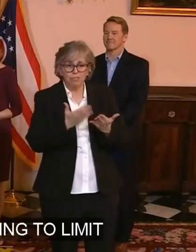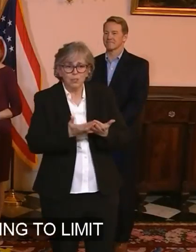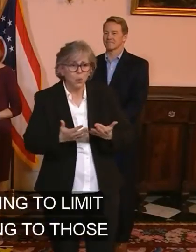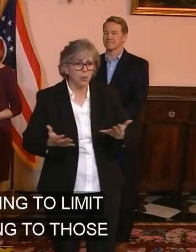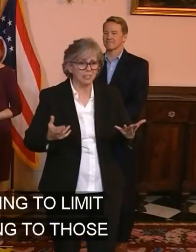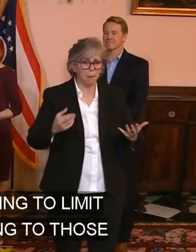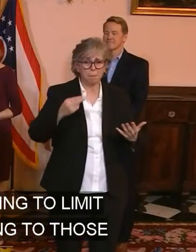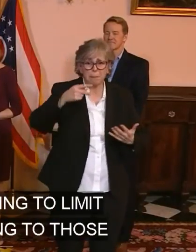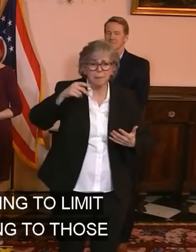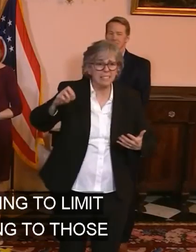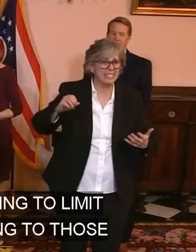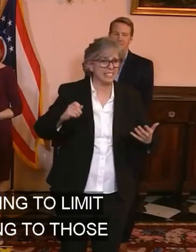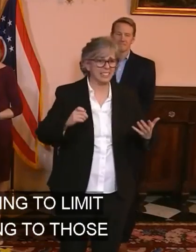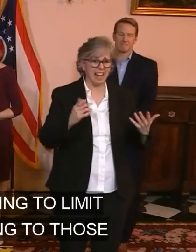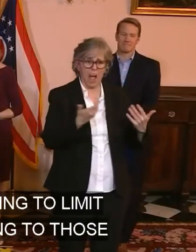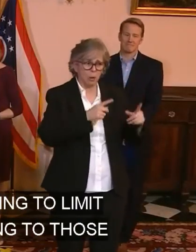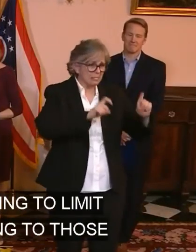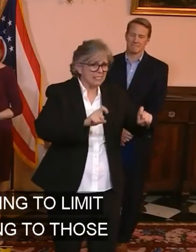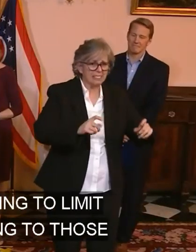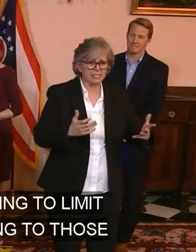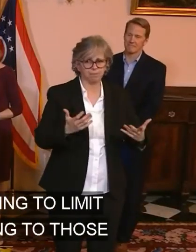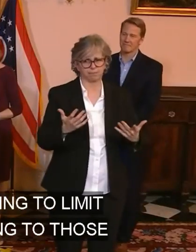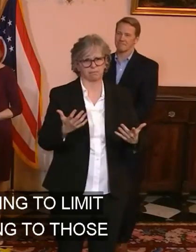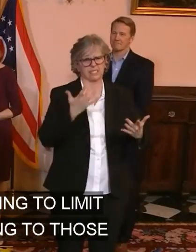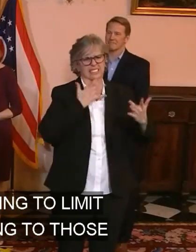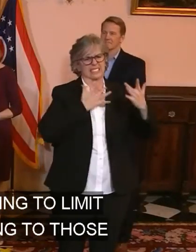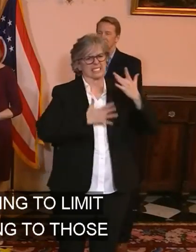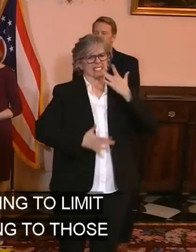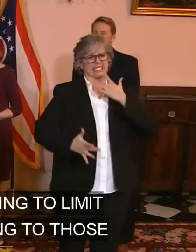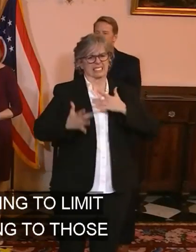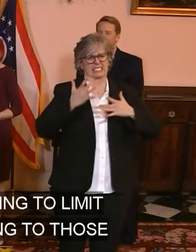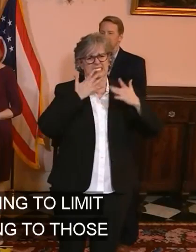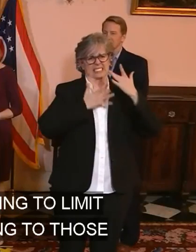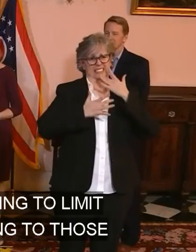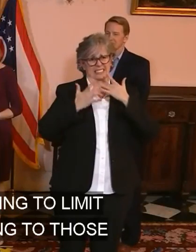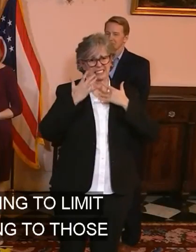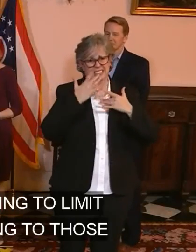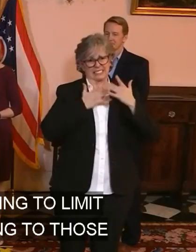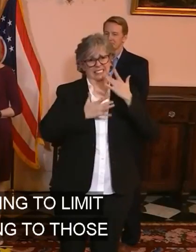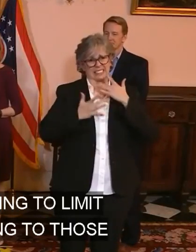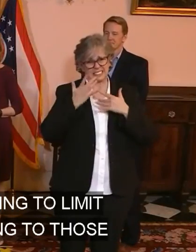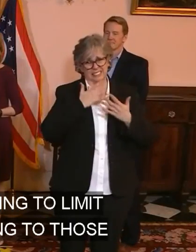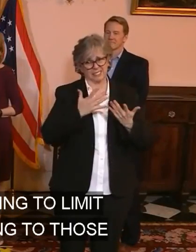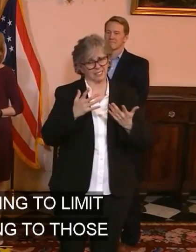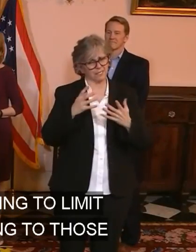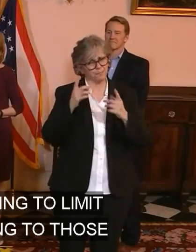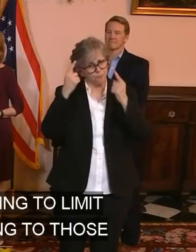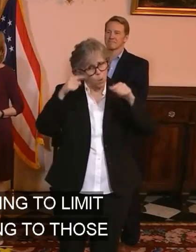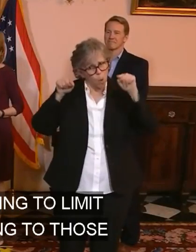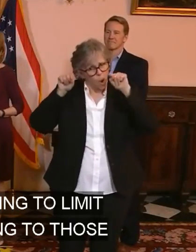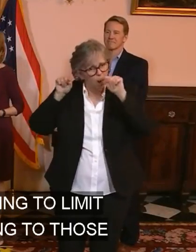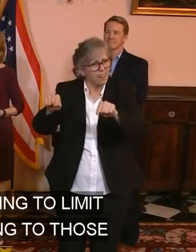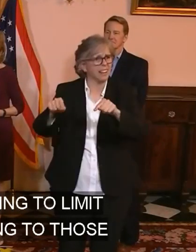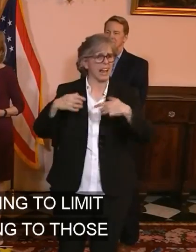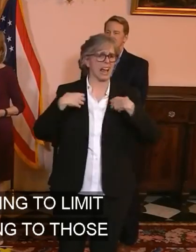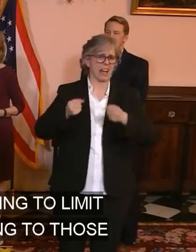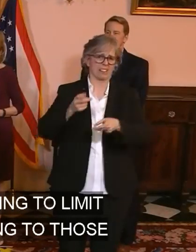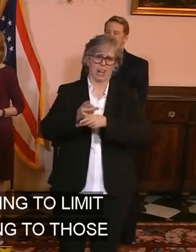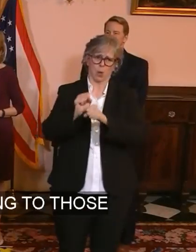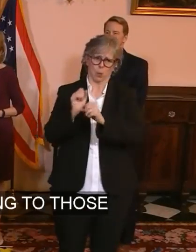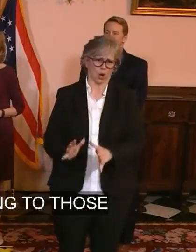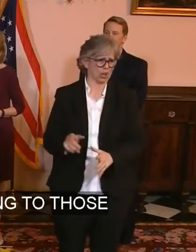healthcare workers. You already know through the news that we have a shortage of swabs, and even though we ramped up our testing capability,